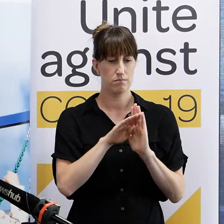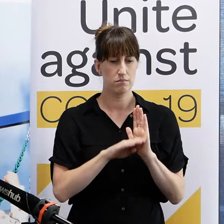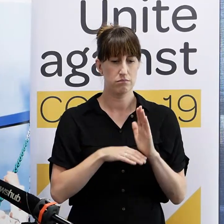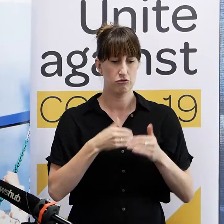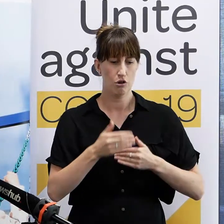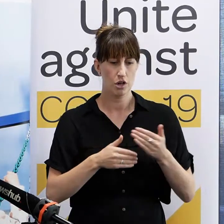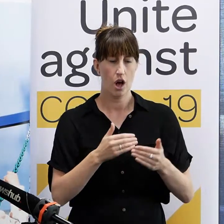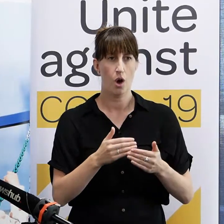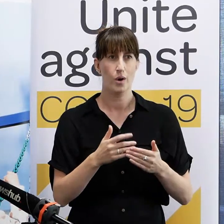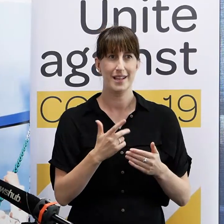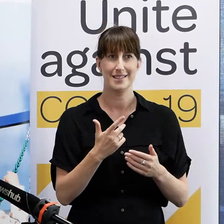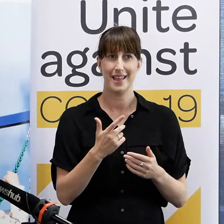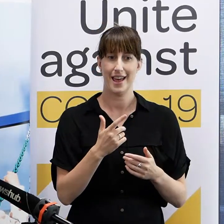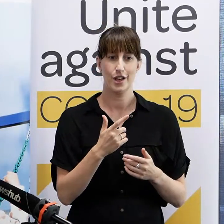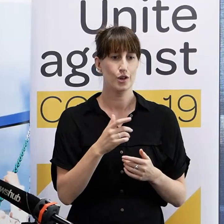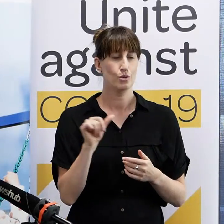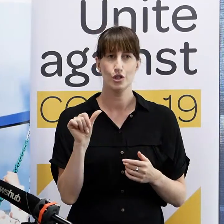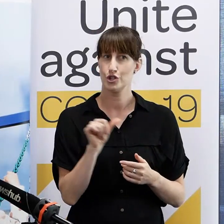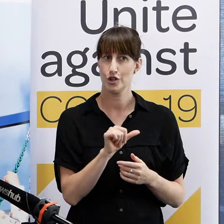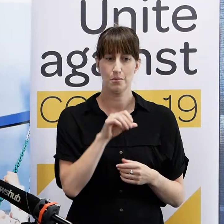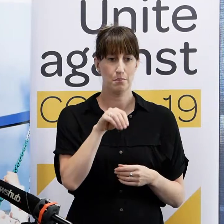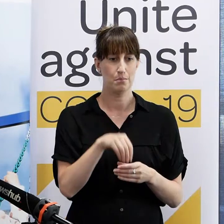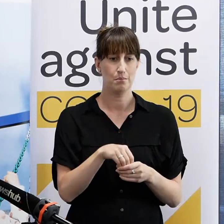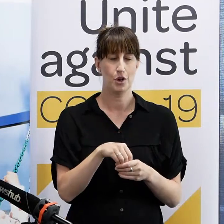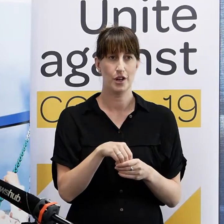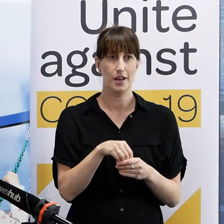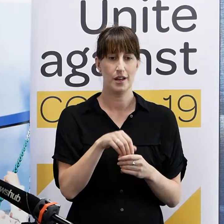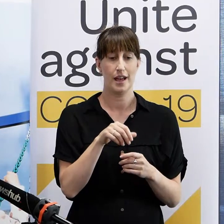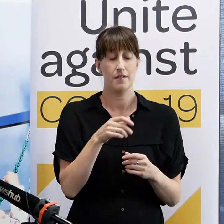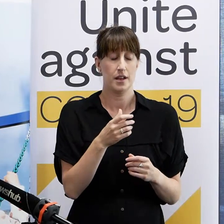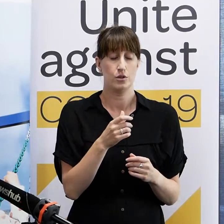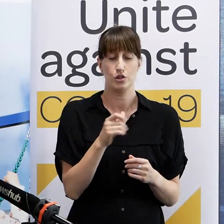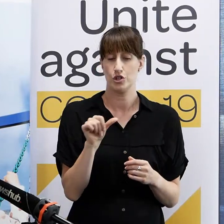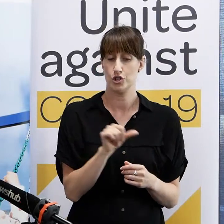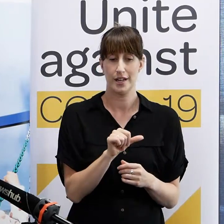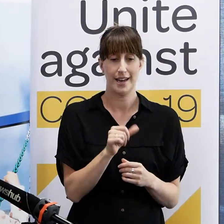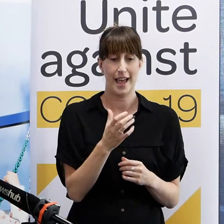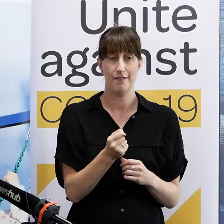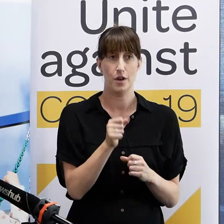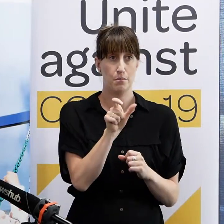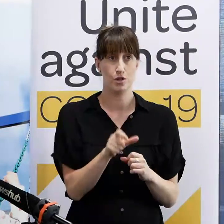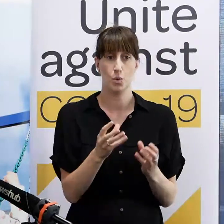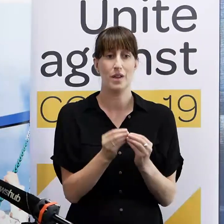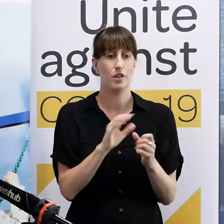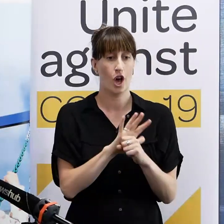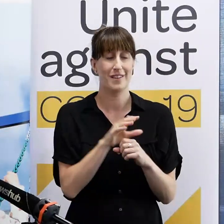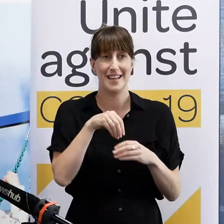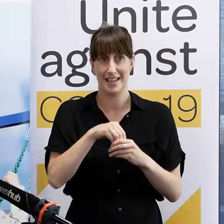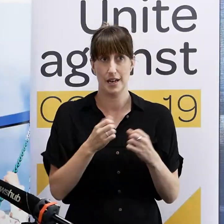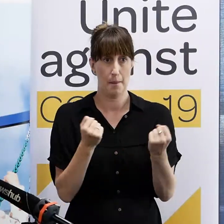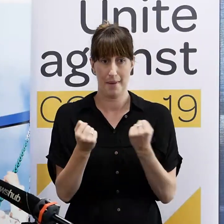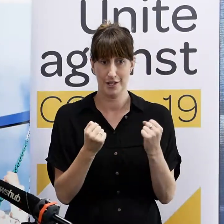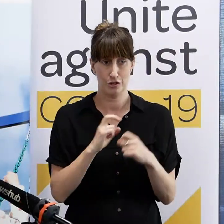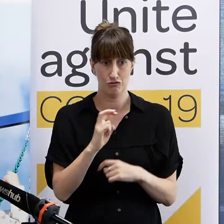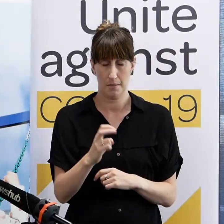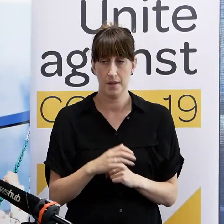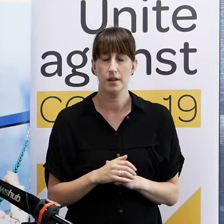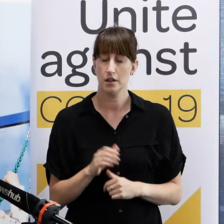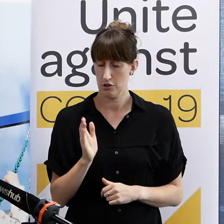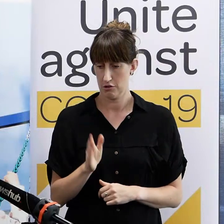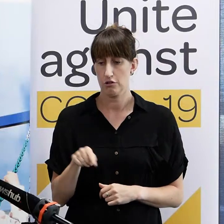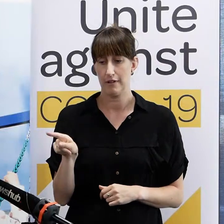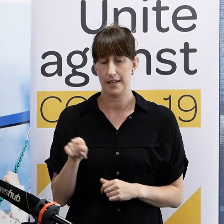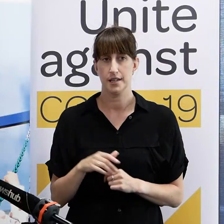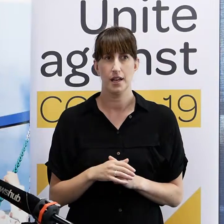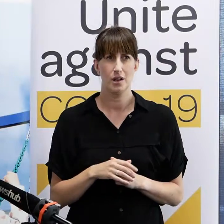non-COVID case on a bus with people who don't have COVID. Yes, that's correct. Yeah, so it's unacceptable that that happened